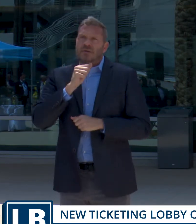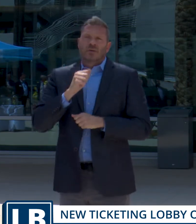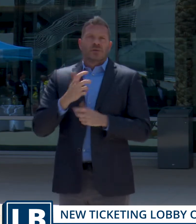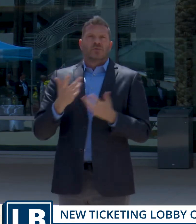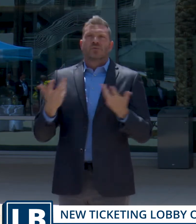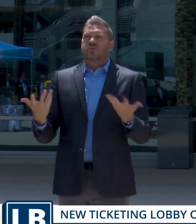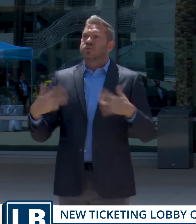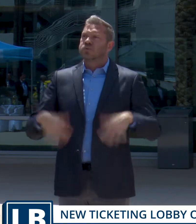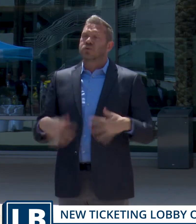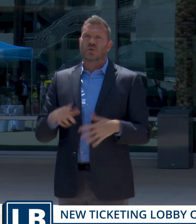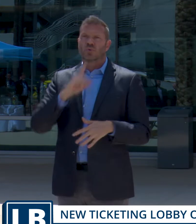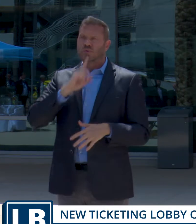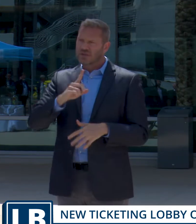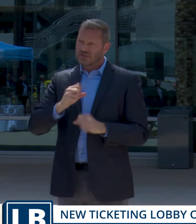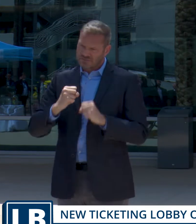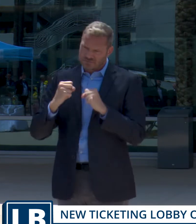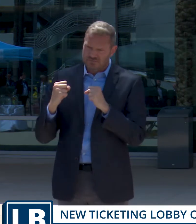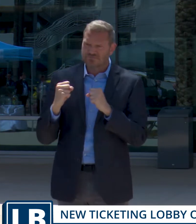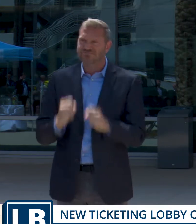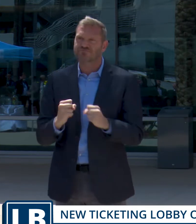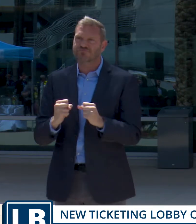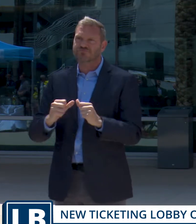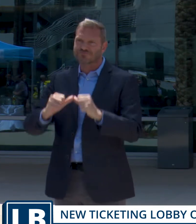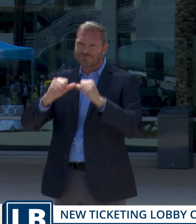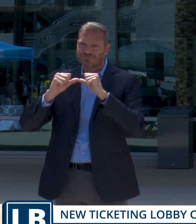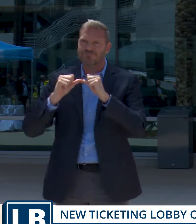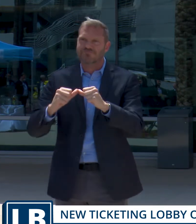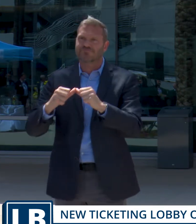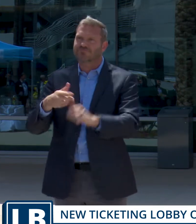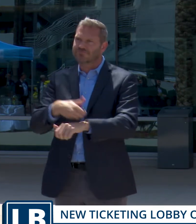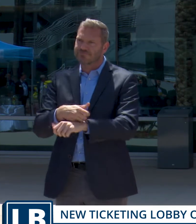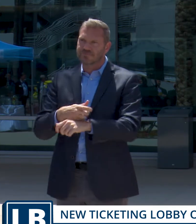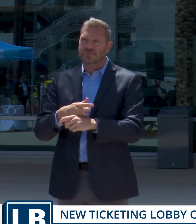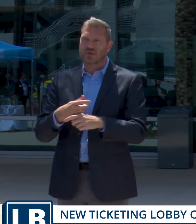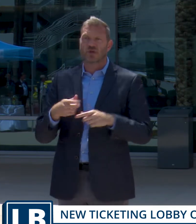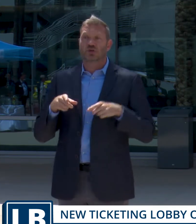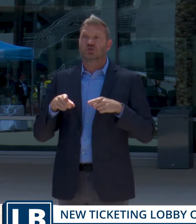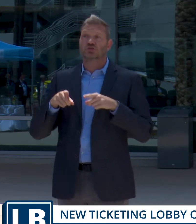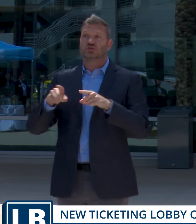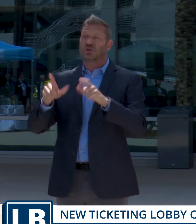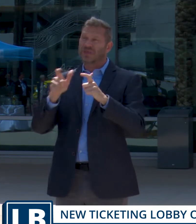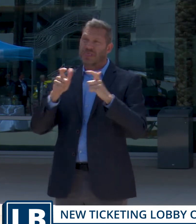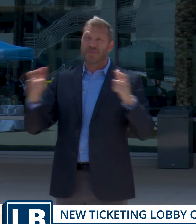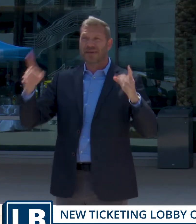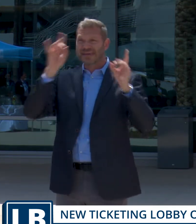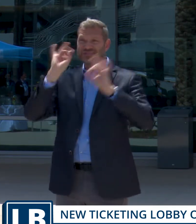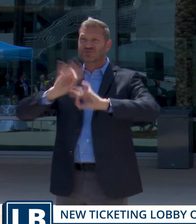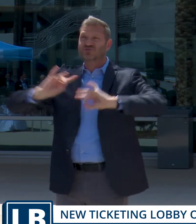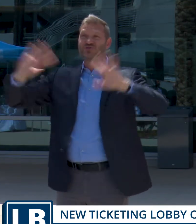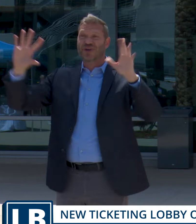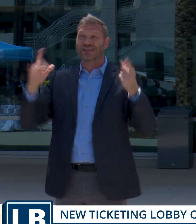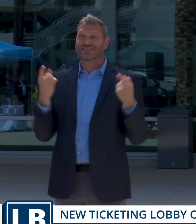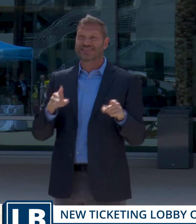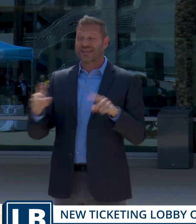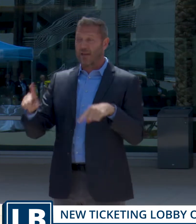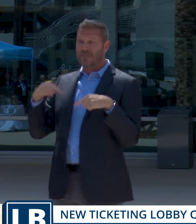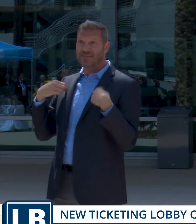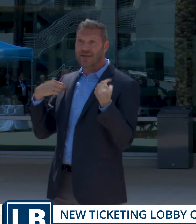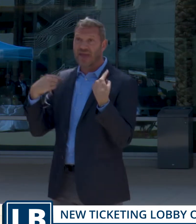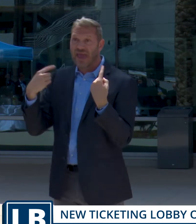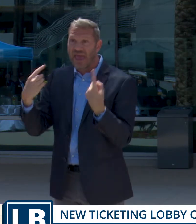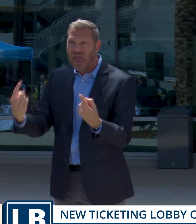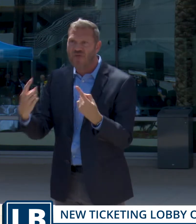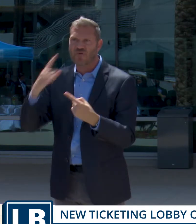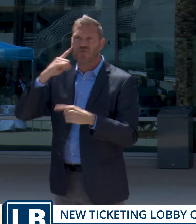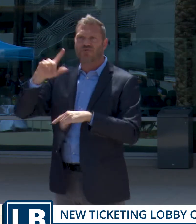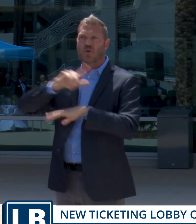just fortitude to make this project happen in the biggest crisis the air industry ever saw, and to be here standing today